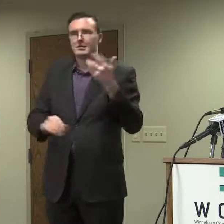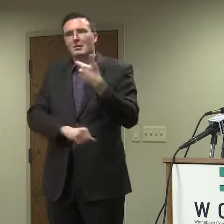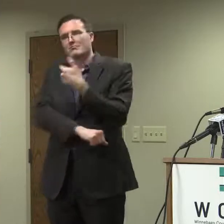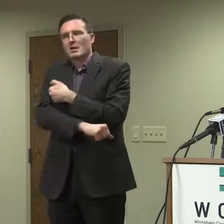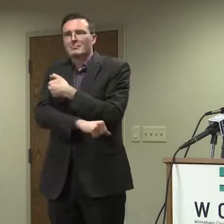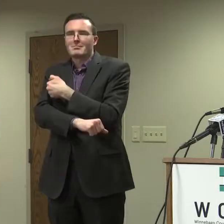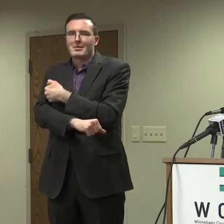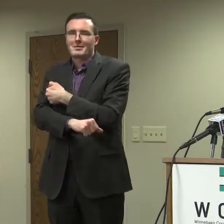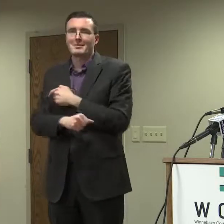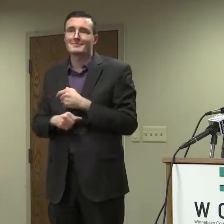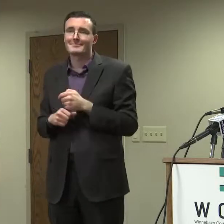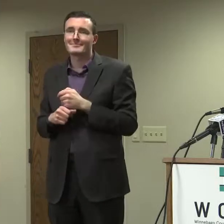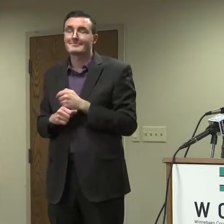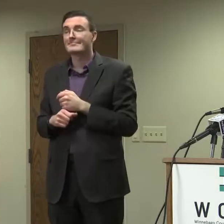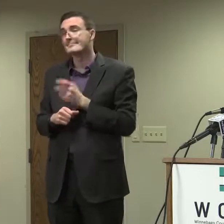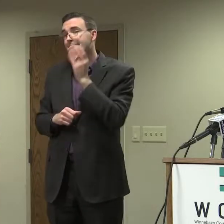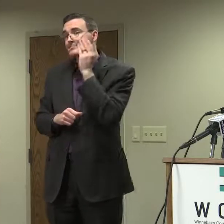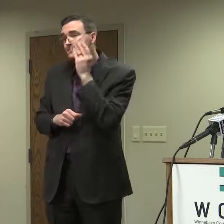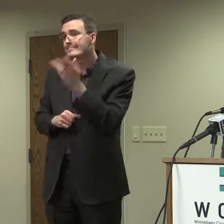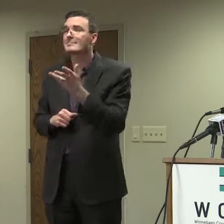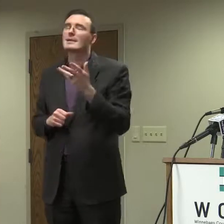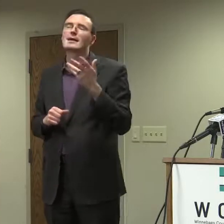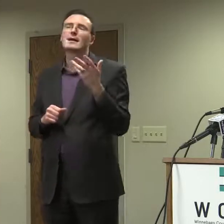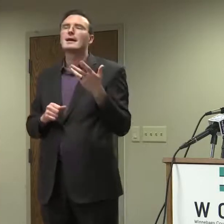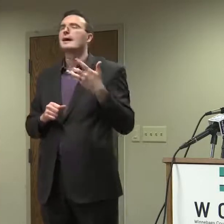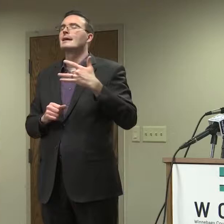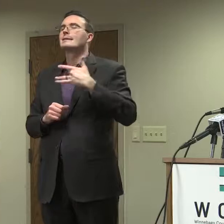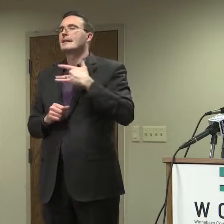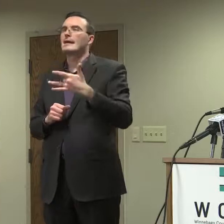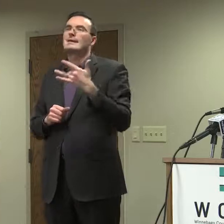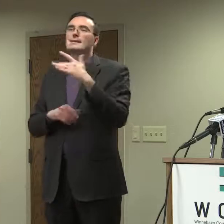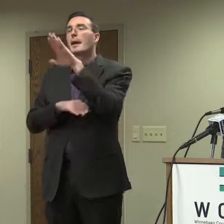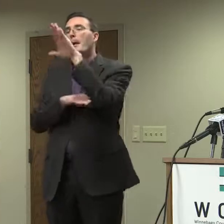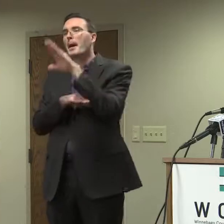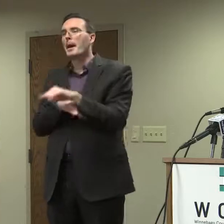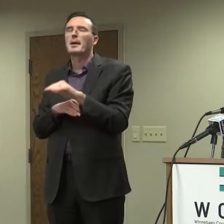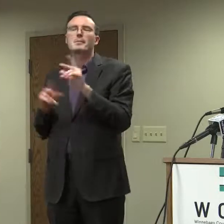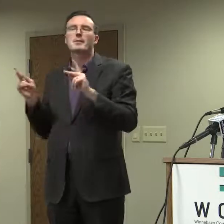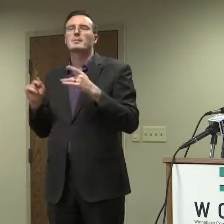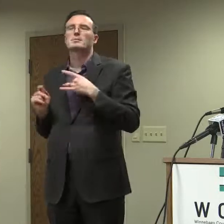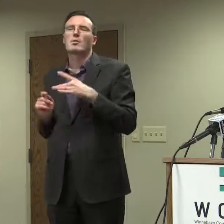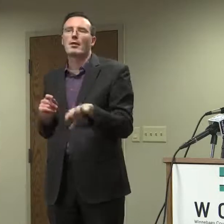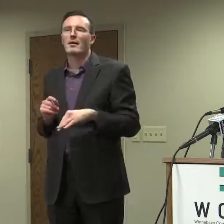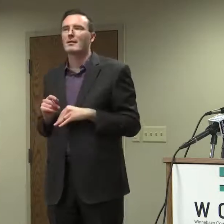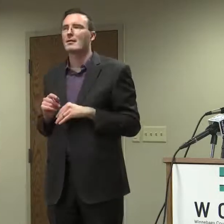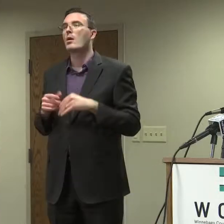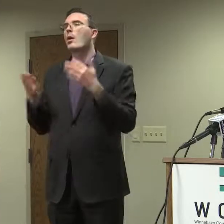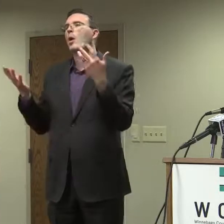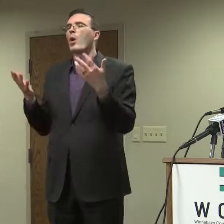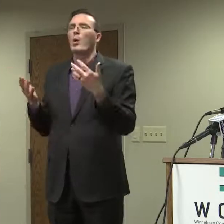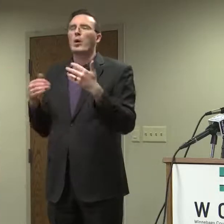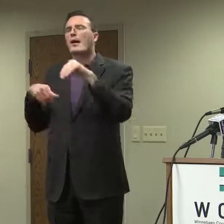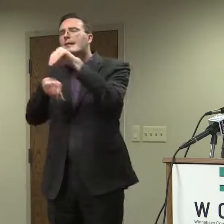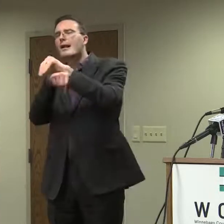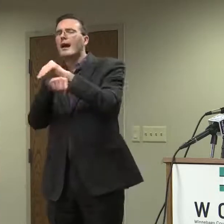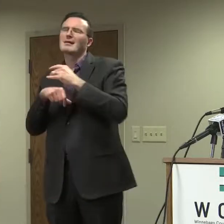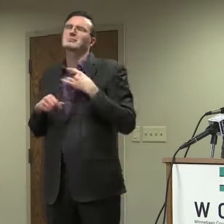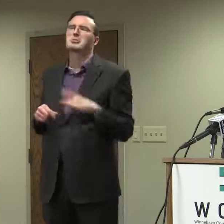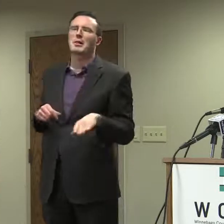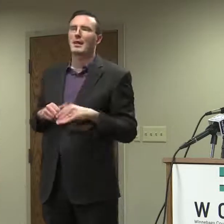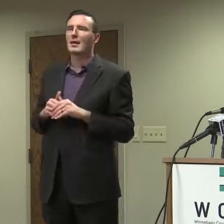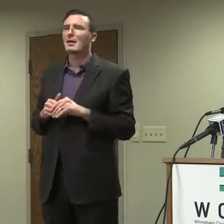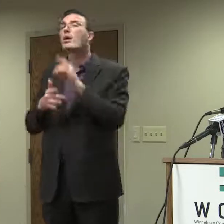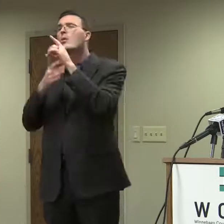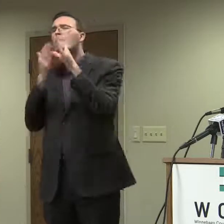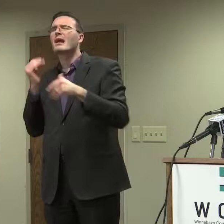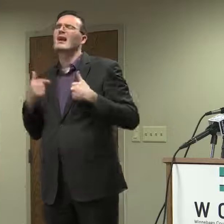people tend not to like to be vaccinated after certain hours, on certain days of the week. We find that, it's not convenient. But even if